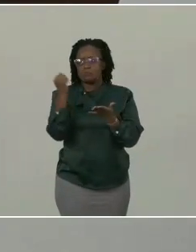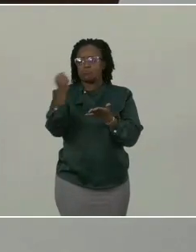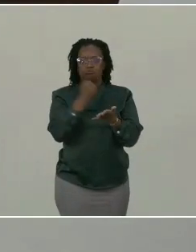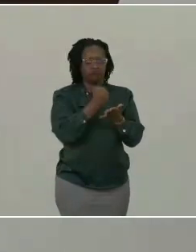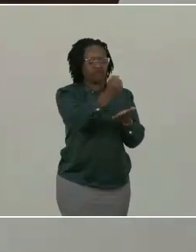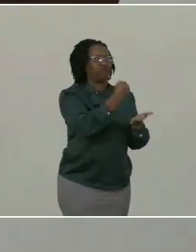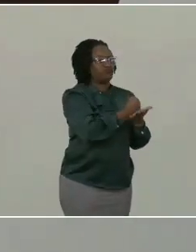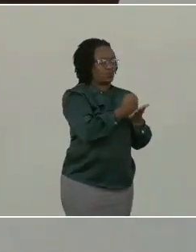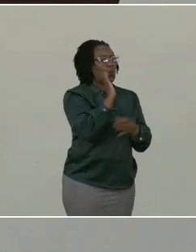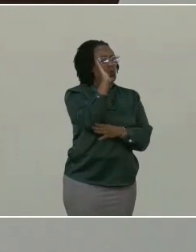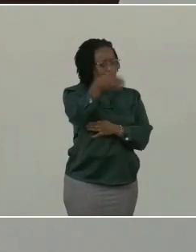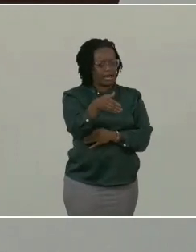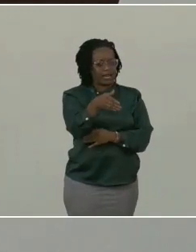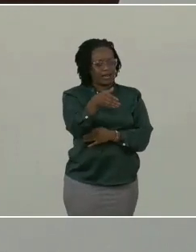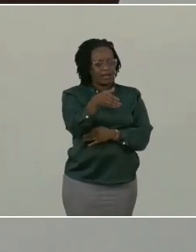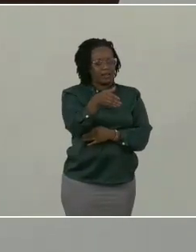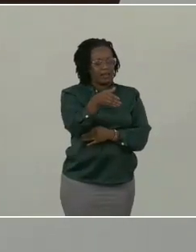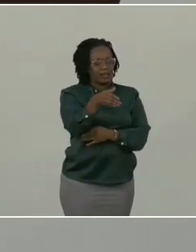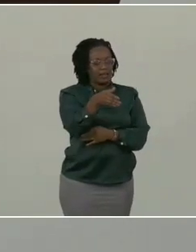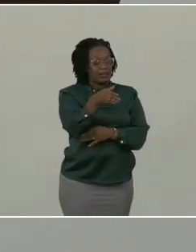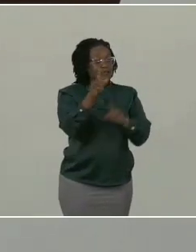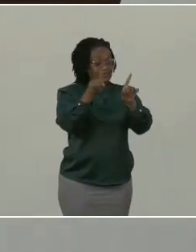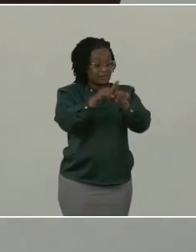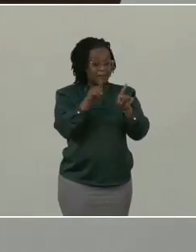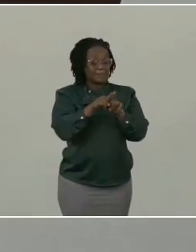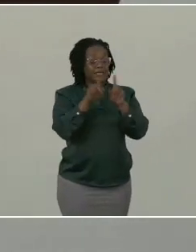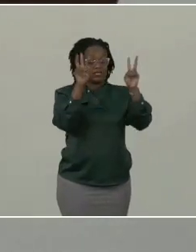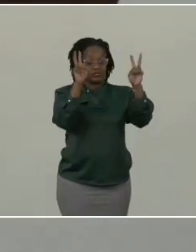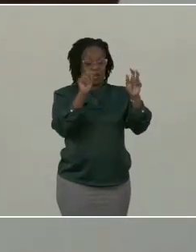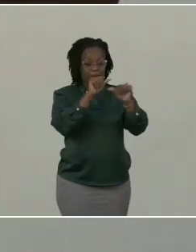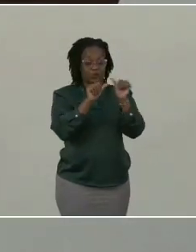the past. Was an issue of